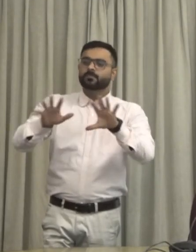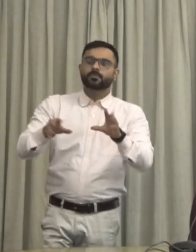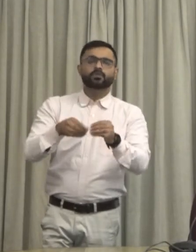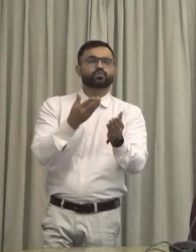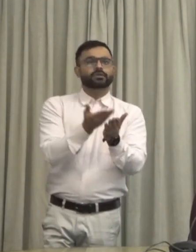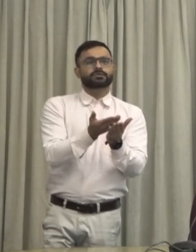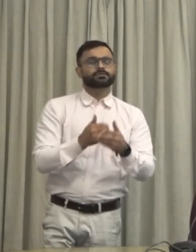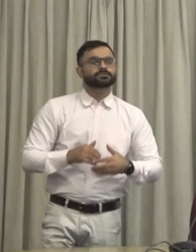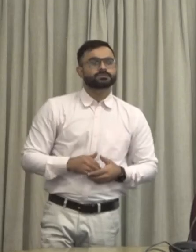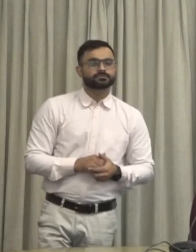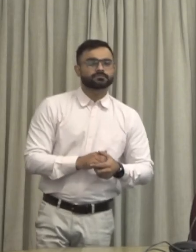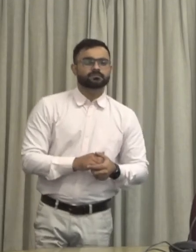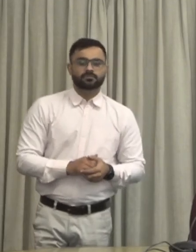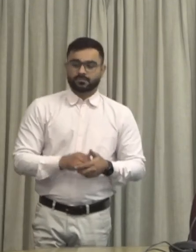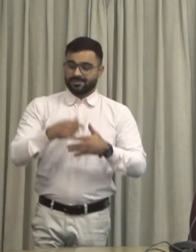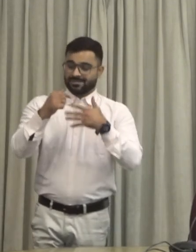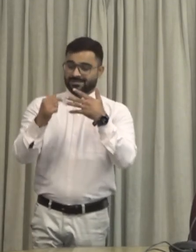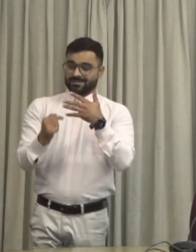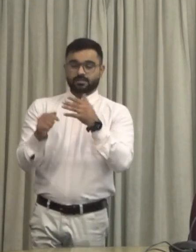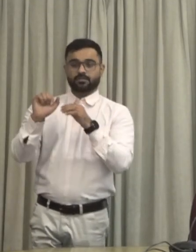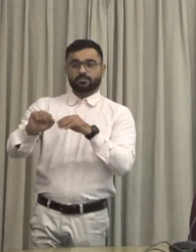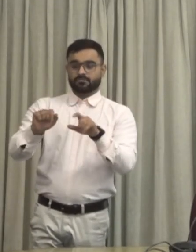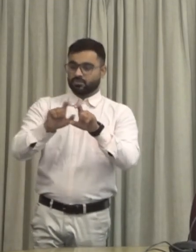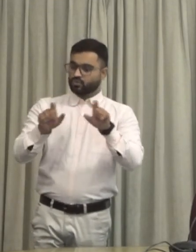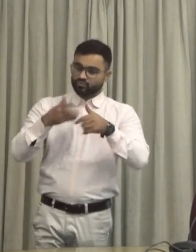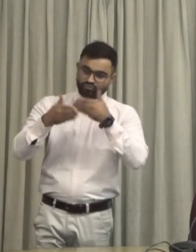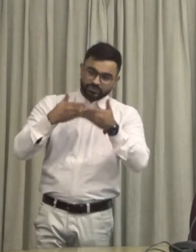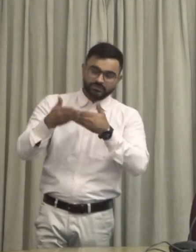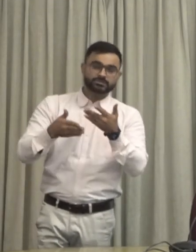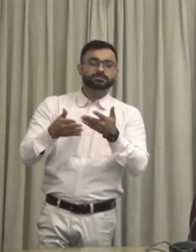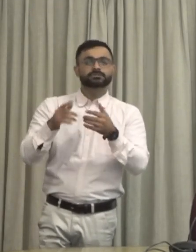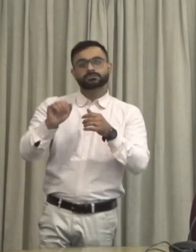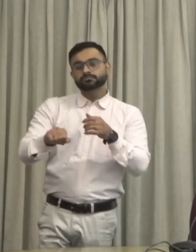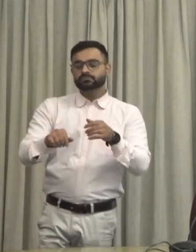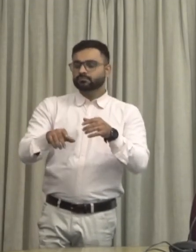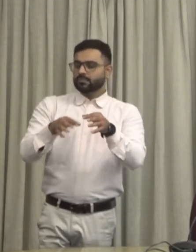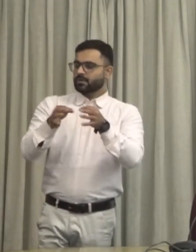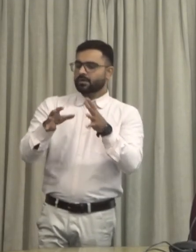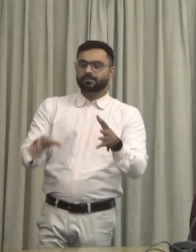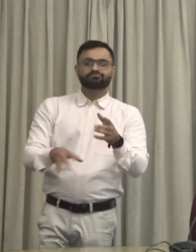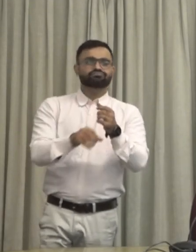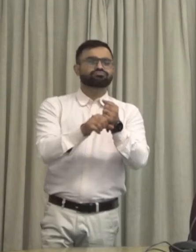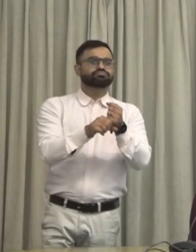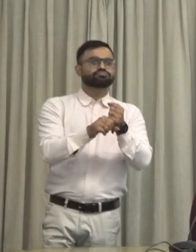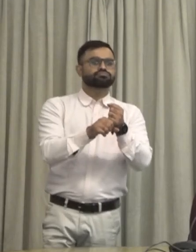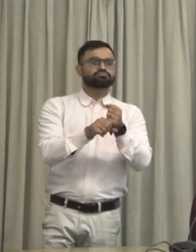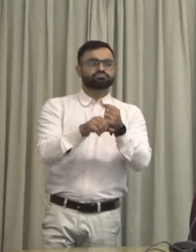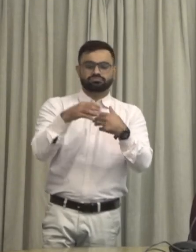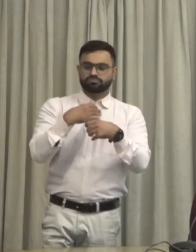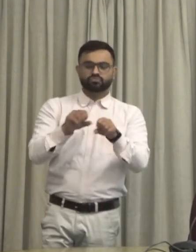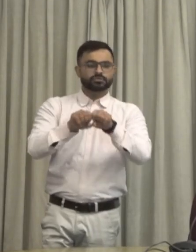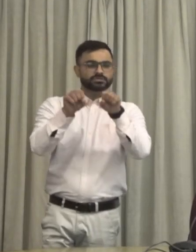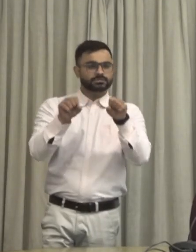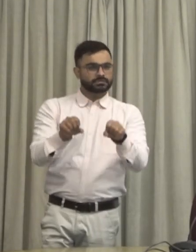come. So I think guidelines are there, all teachings are there. We have to just imbibe it. We have to make a